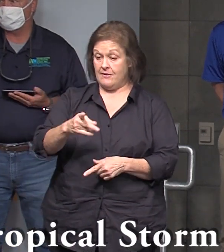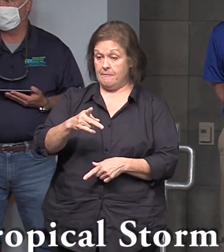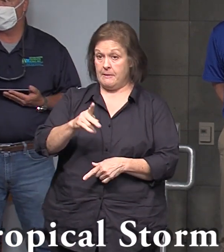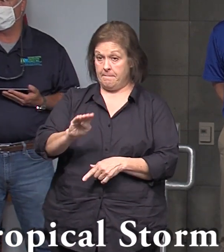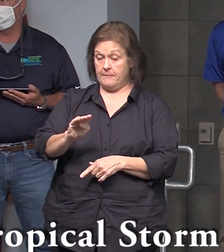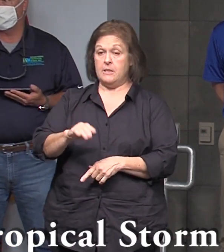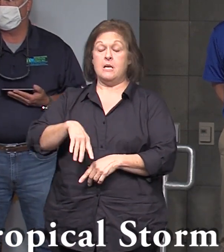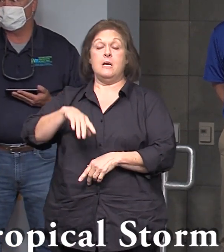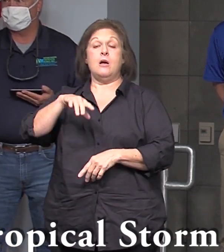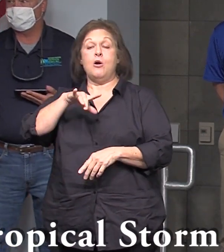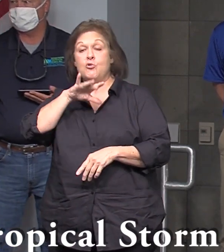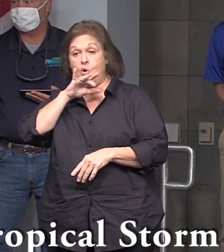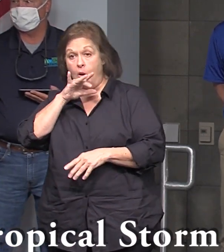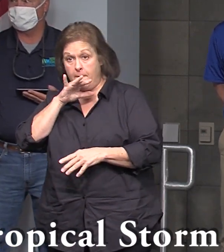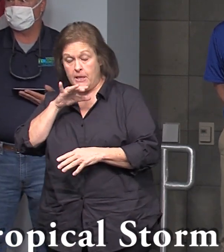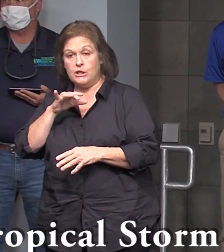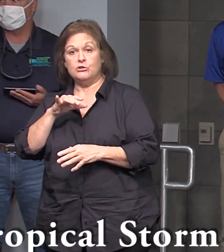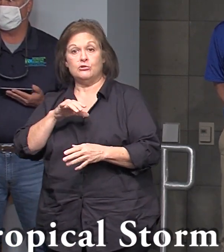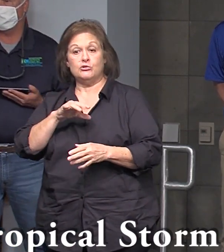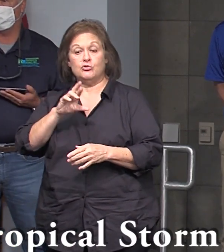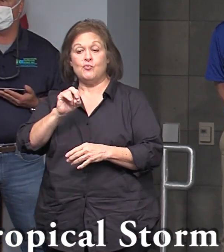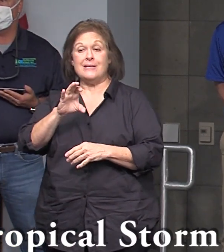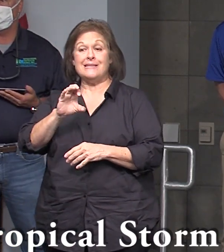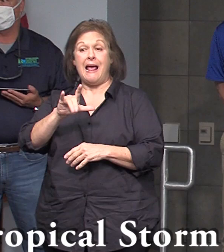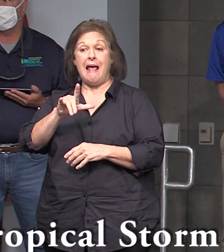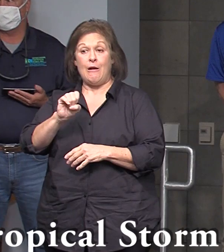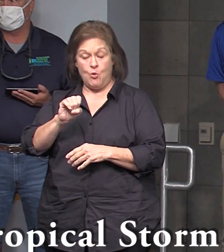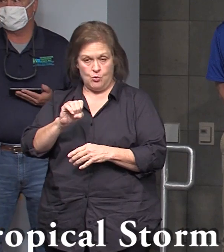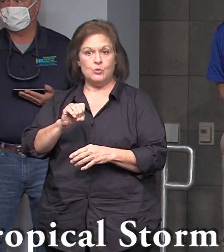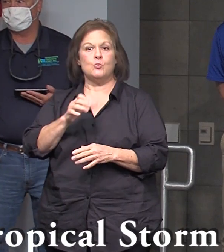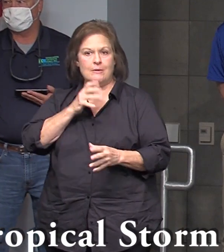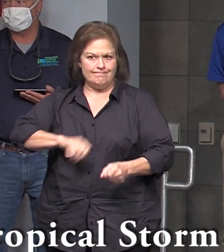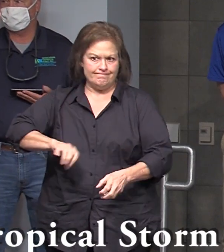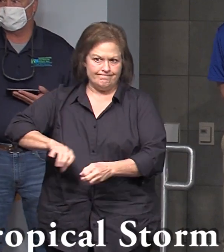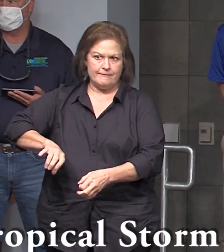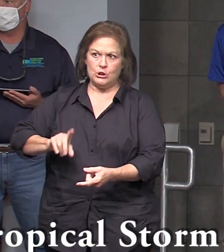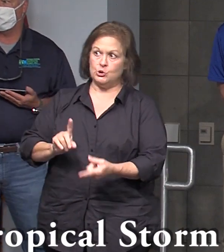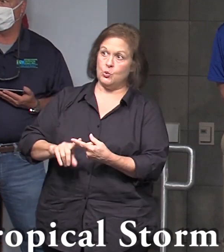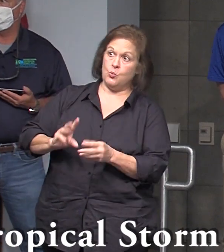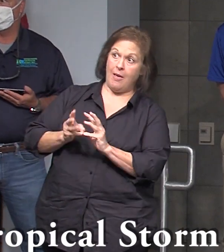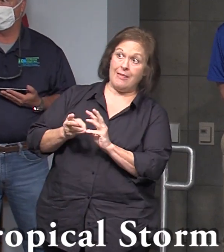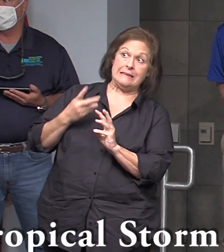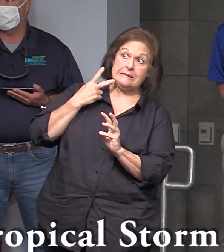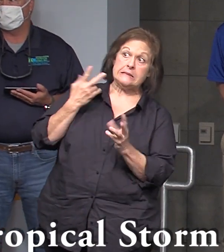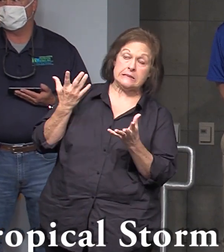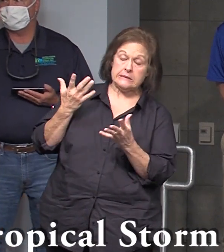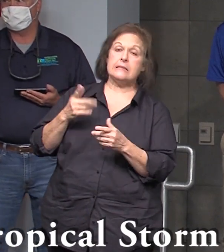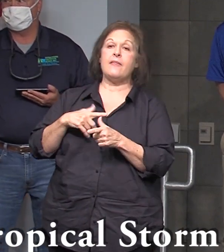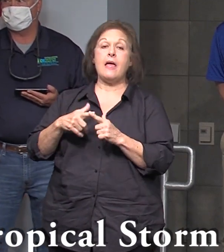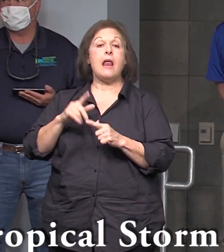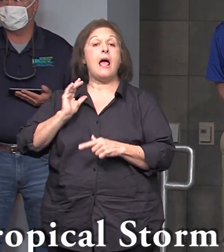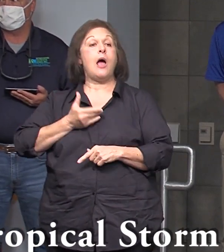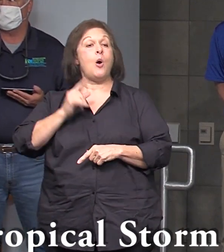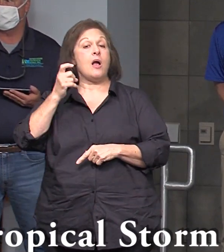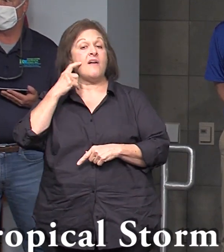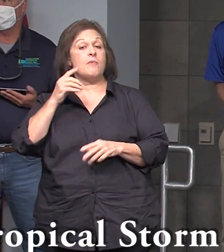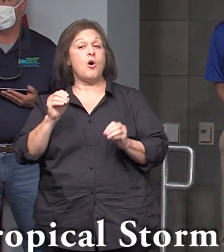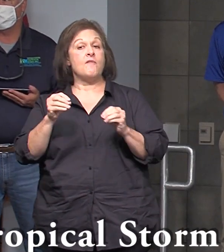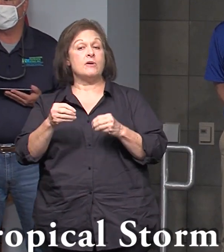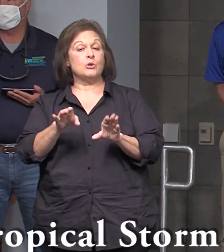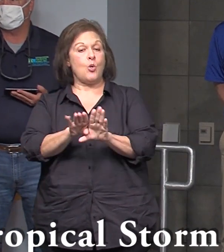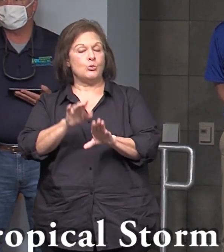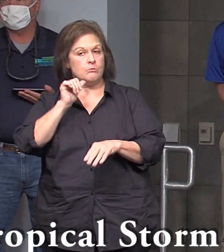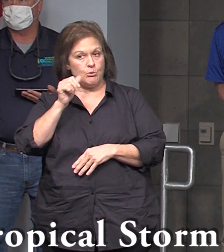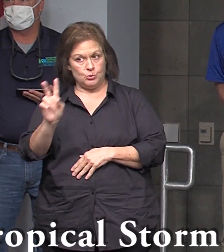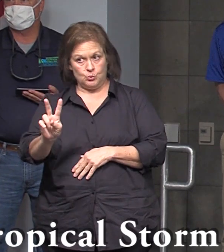and recycling, we're going to get out as much as we can until weather permits. We're going to try to pick up as much as we can. And government offices close tomorrow